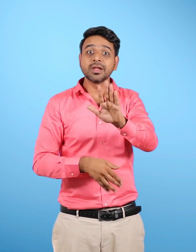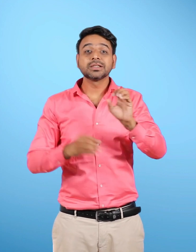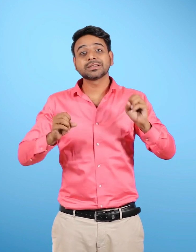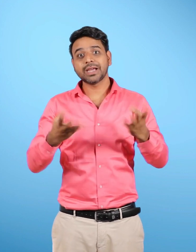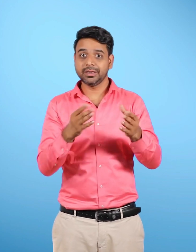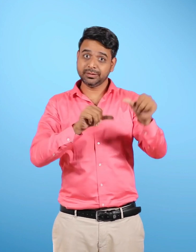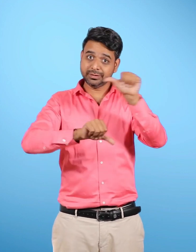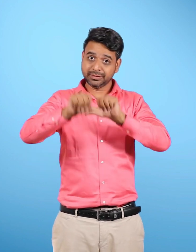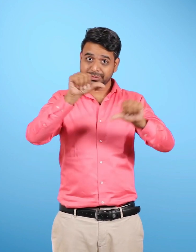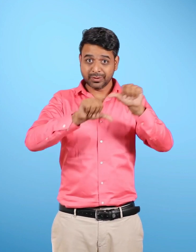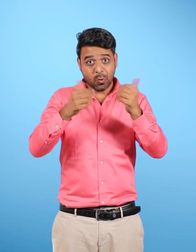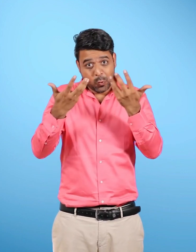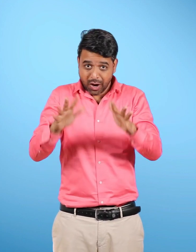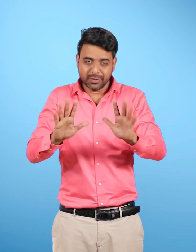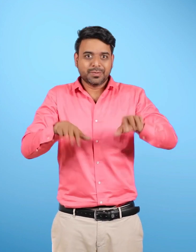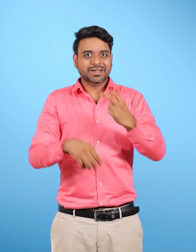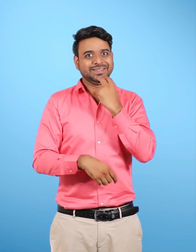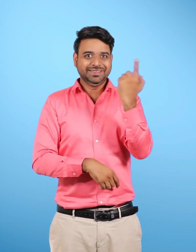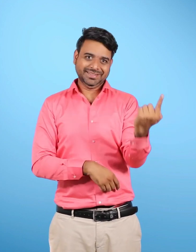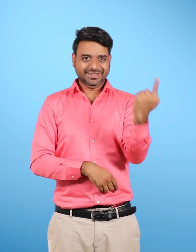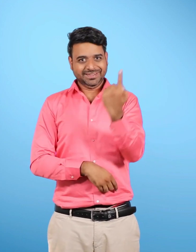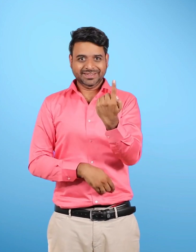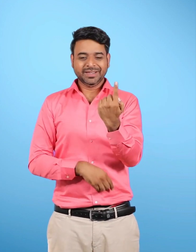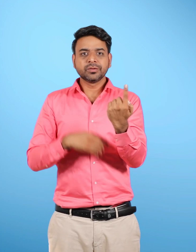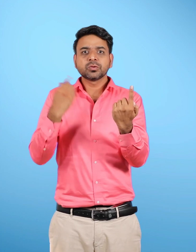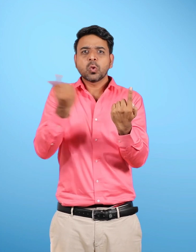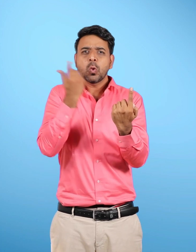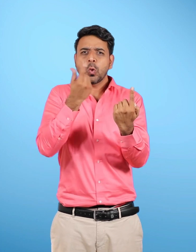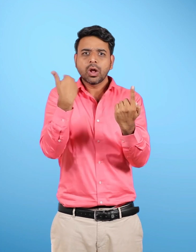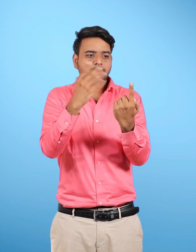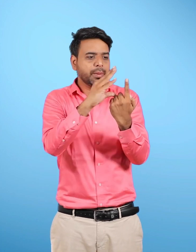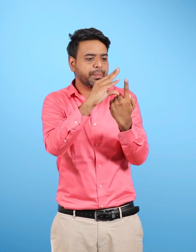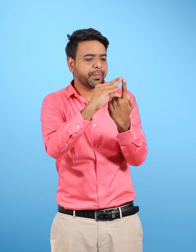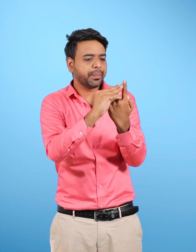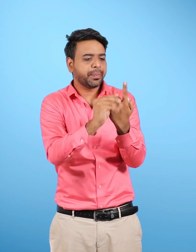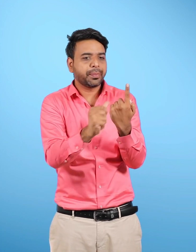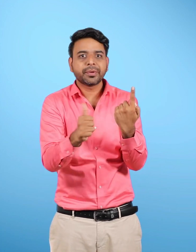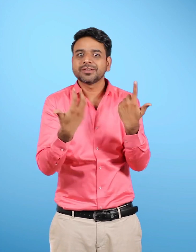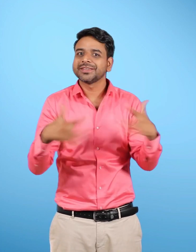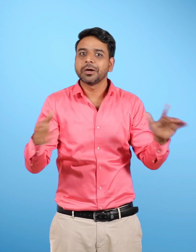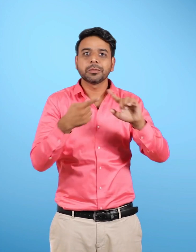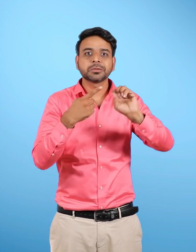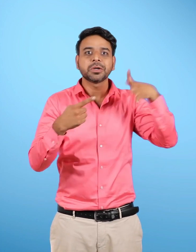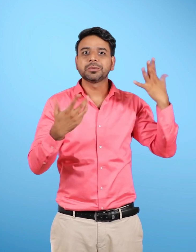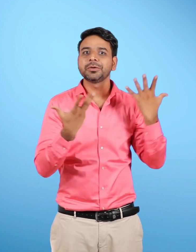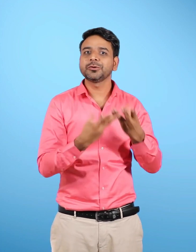When the chemicals in the electric cell are used up, the electric cell stops producing electricity.